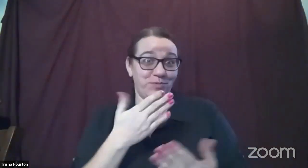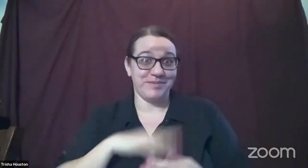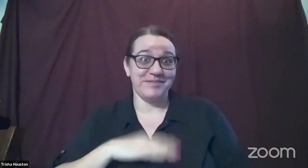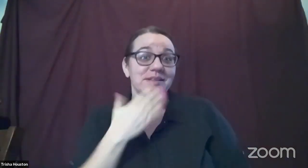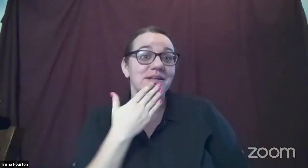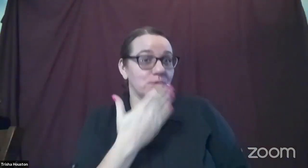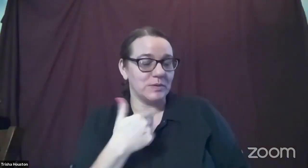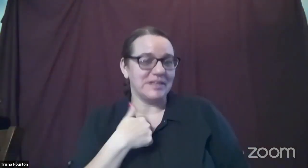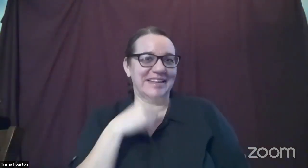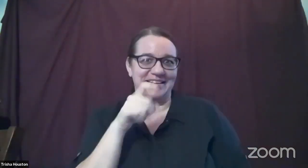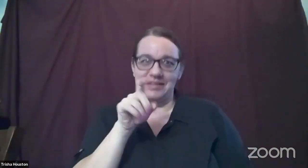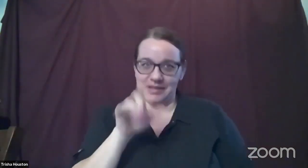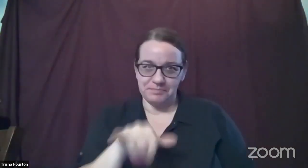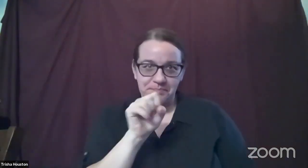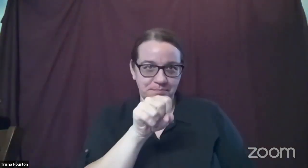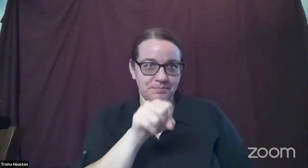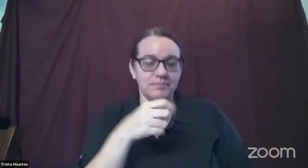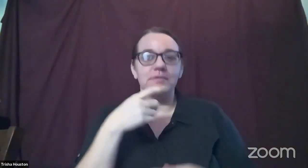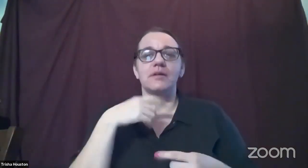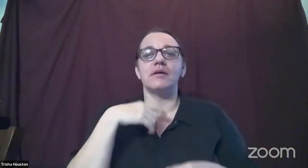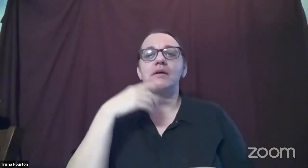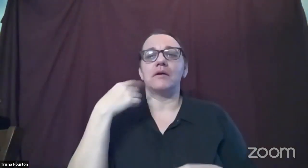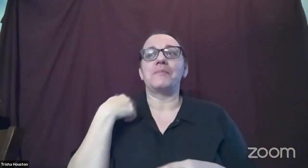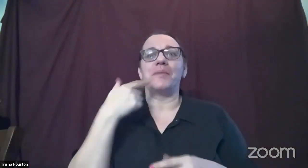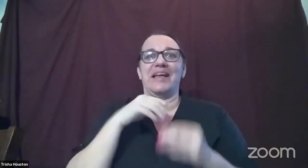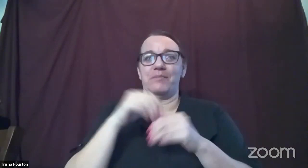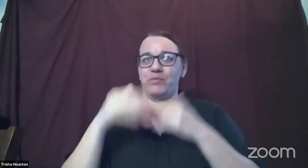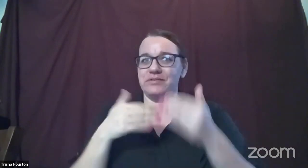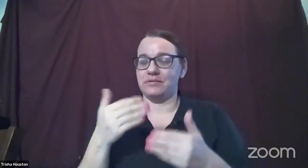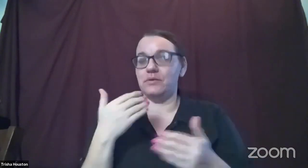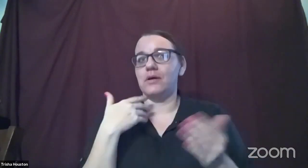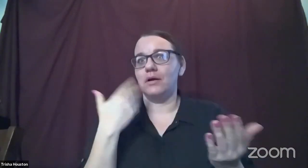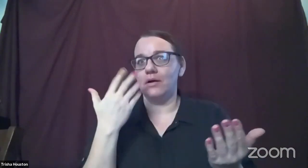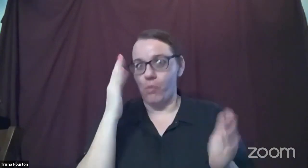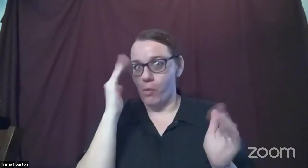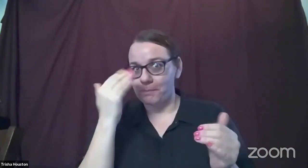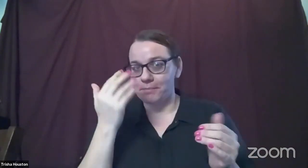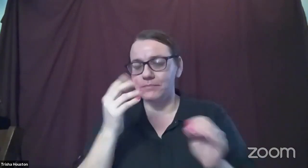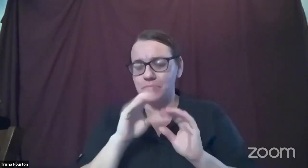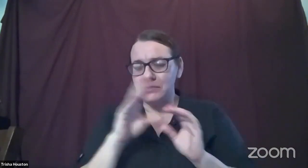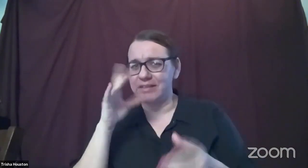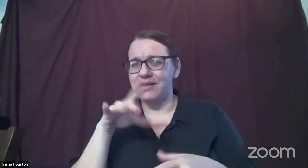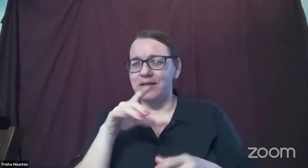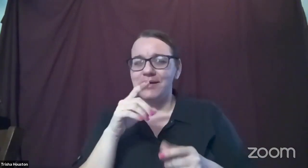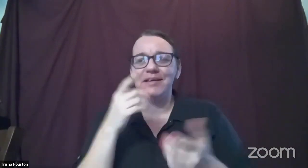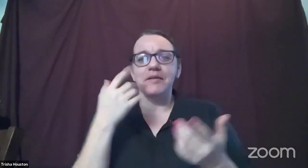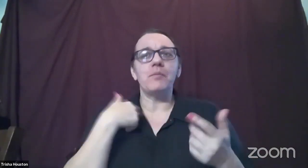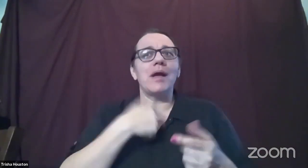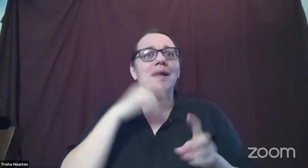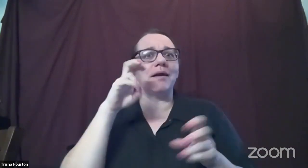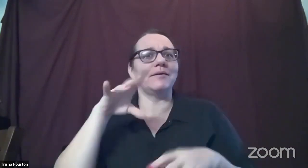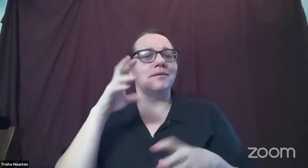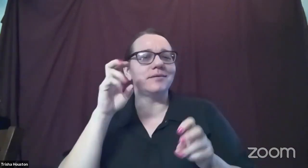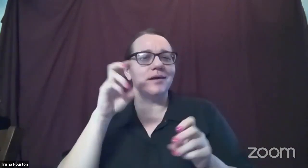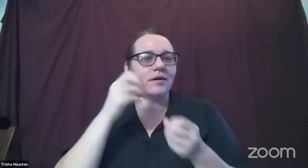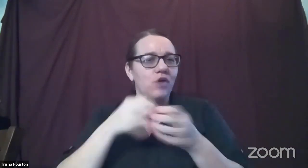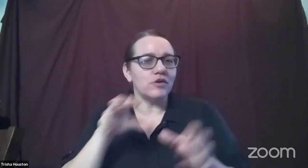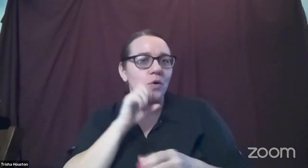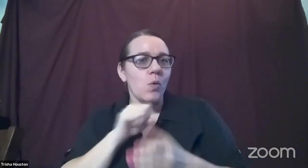Hello, everyone, and thank you. Yes, I do need that, and we are in the process. My hope is